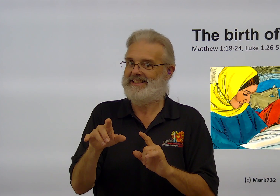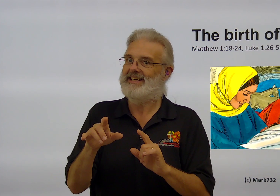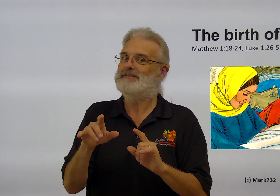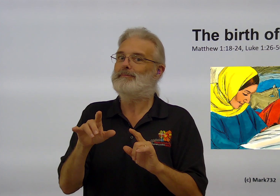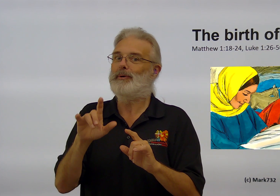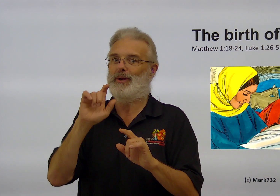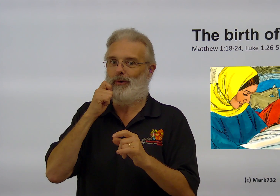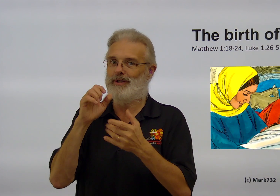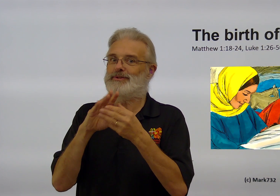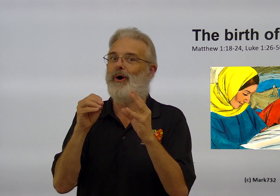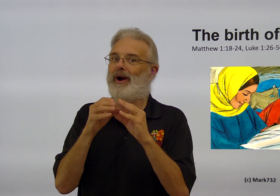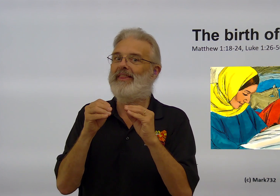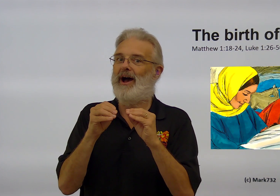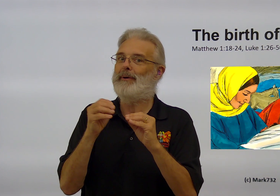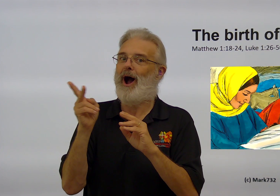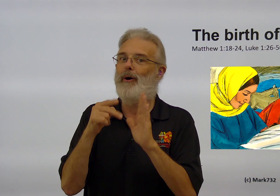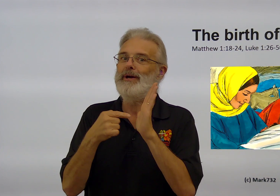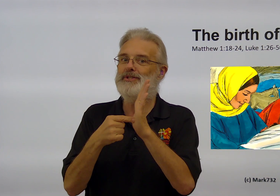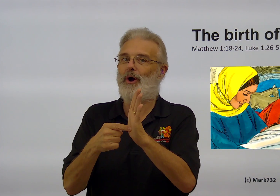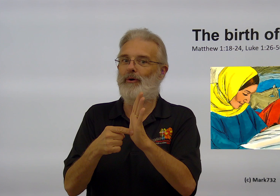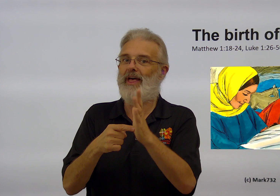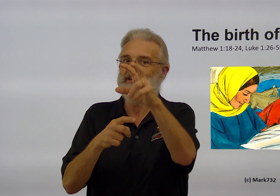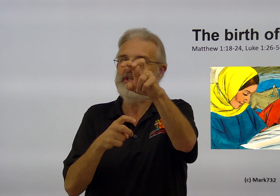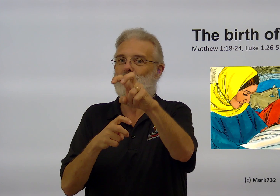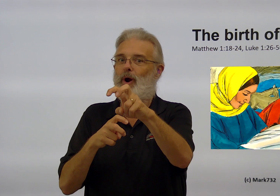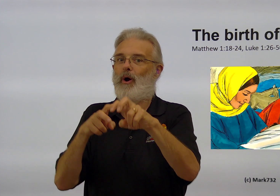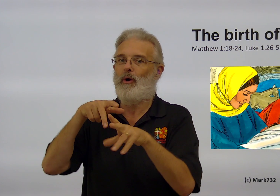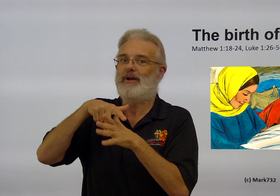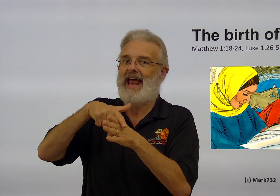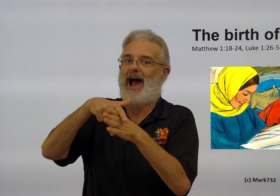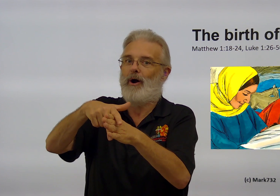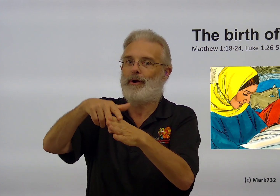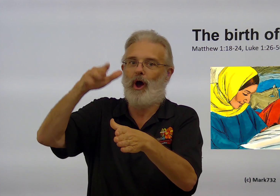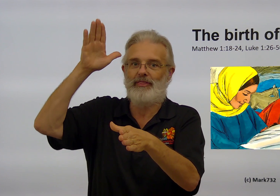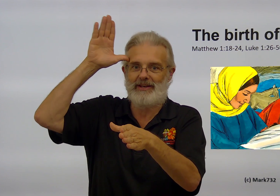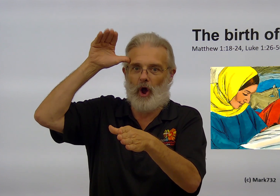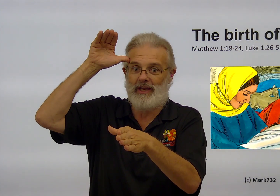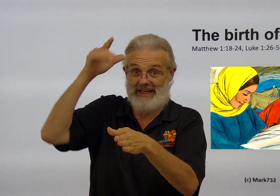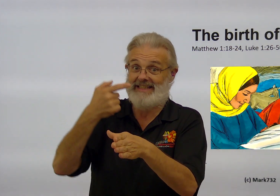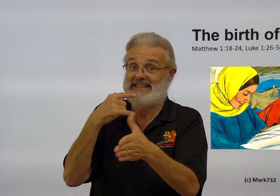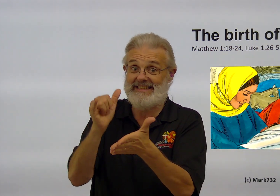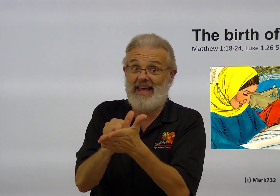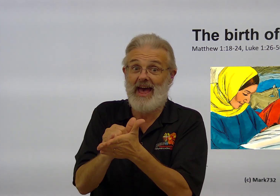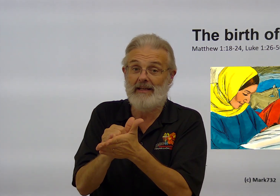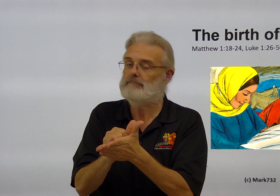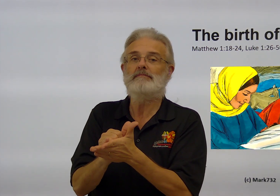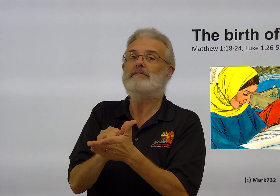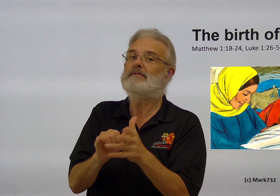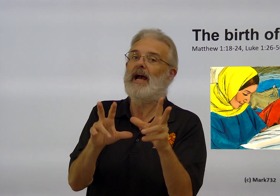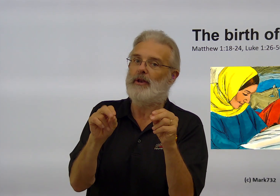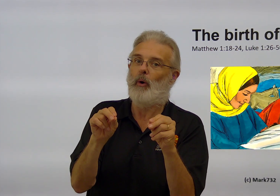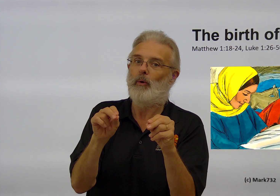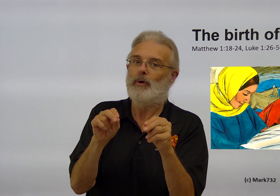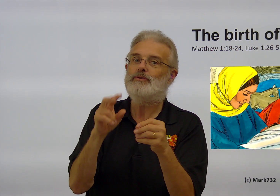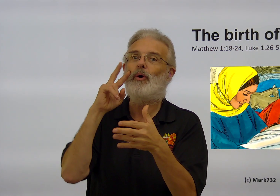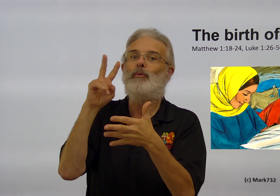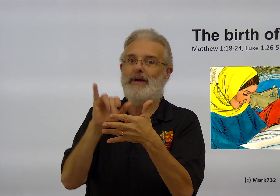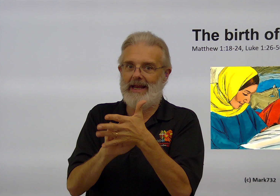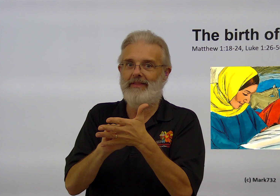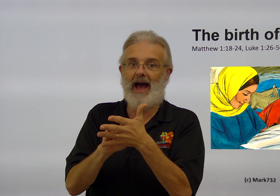it's pretty cool story that we always show that she rode down on the donkey. Does it say that? Yeah, no. So read that.